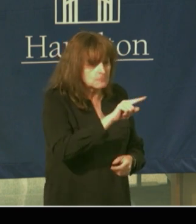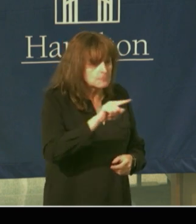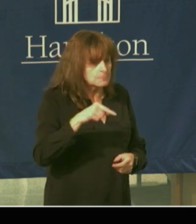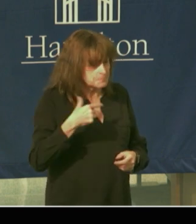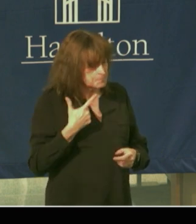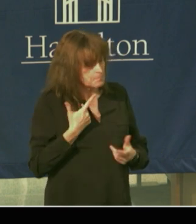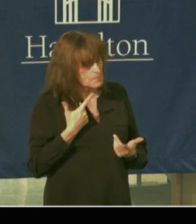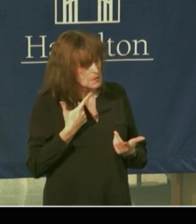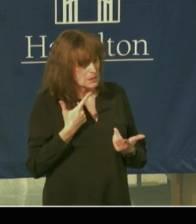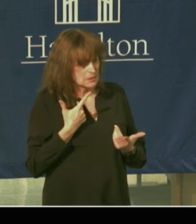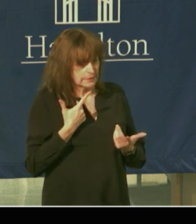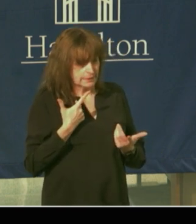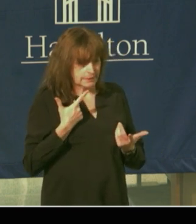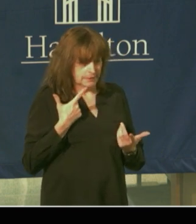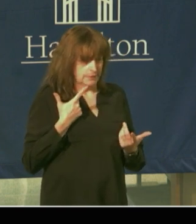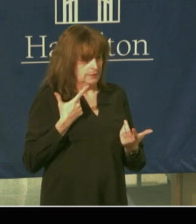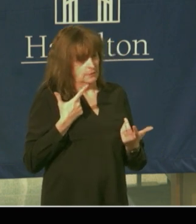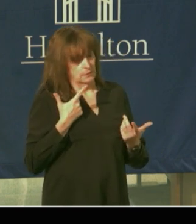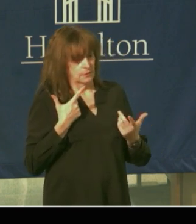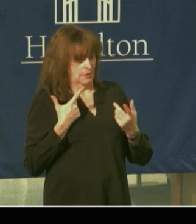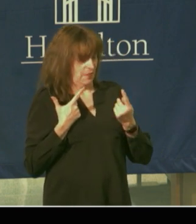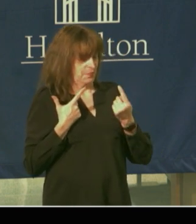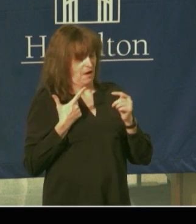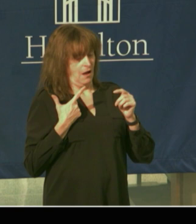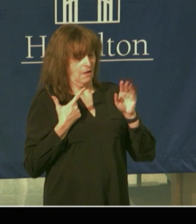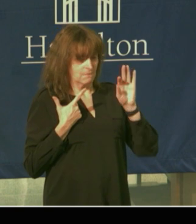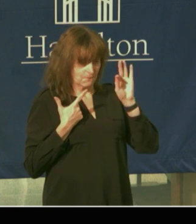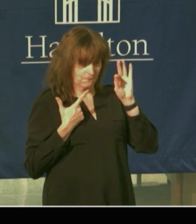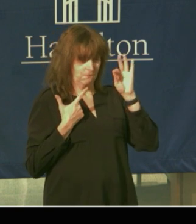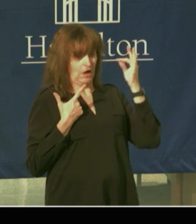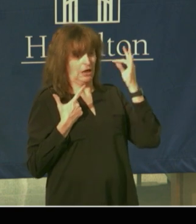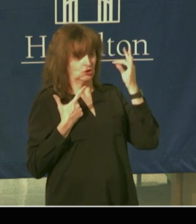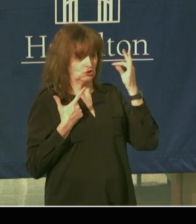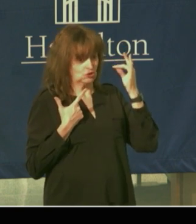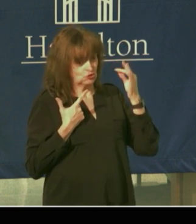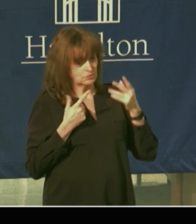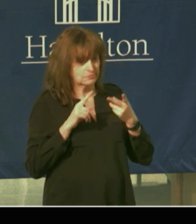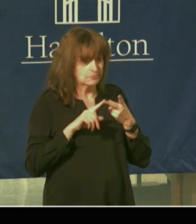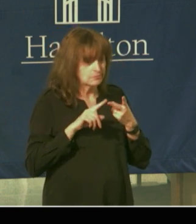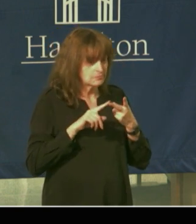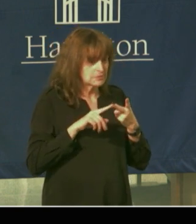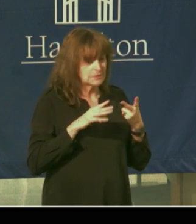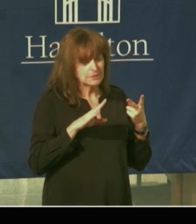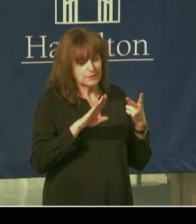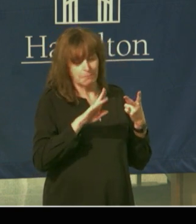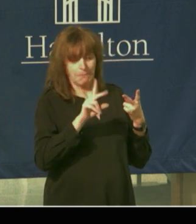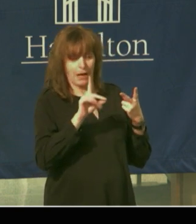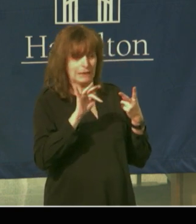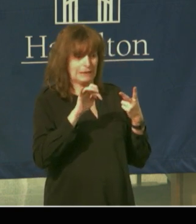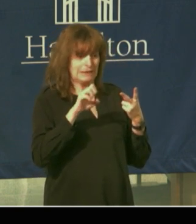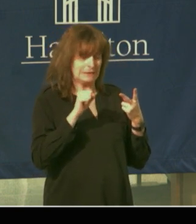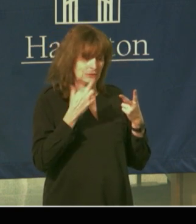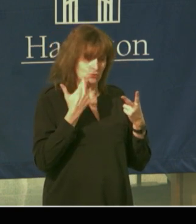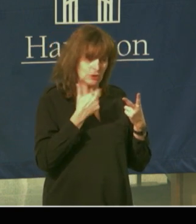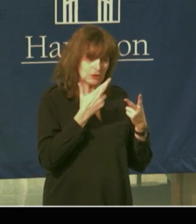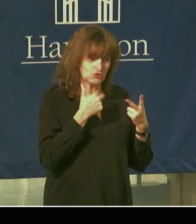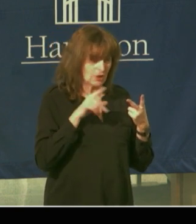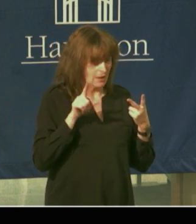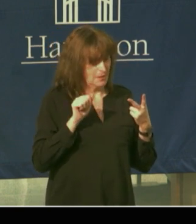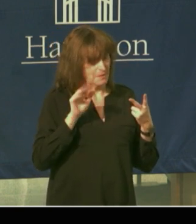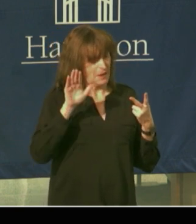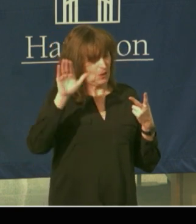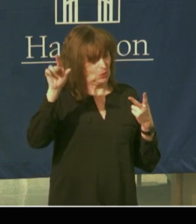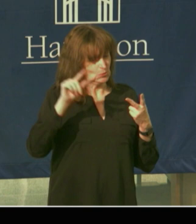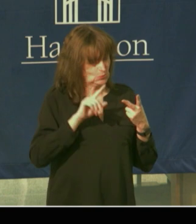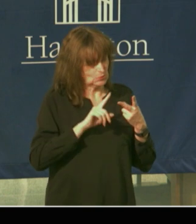the French and Buddies on the Mountain, and we'll spread that out around town. Our residents can do the same. If you're you know, accustomed to going